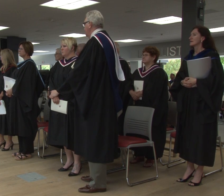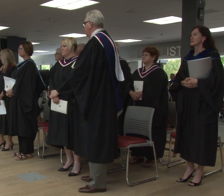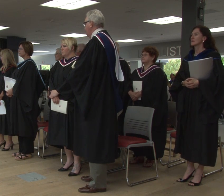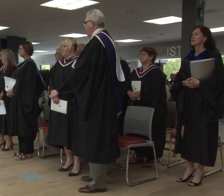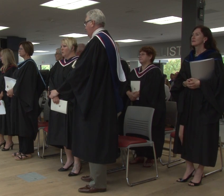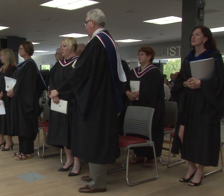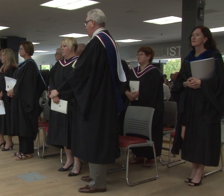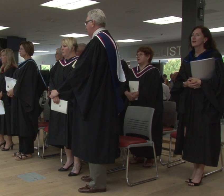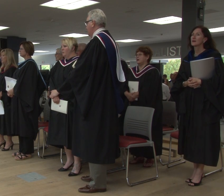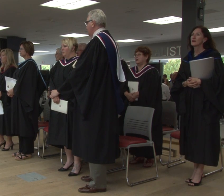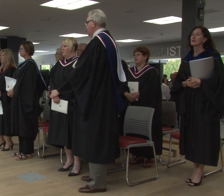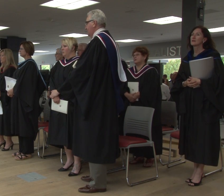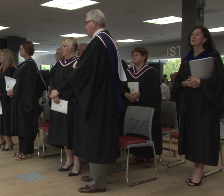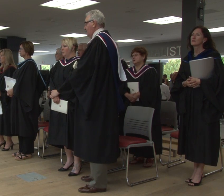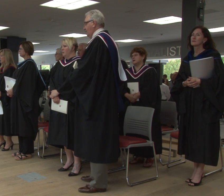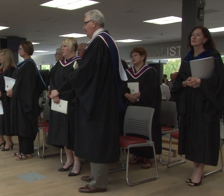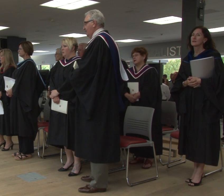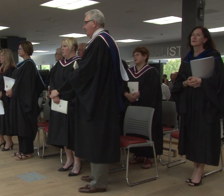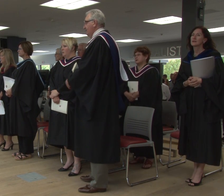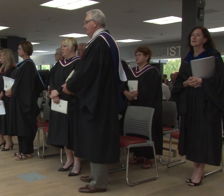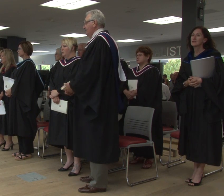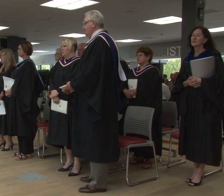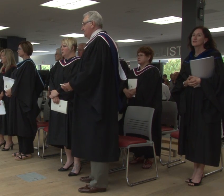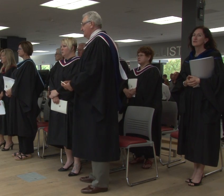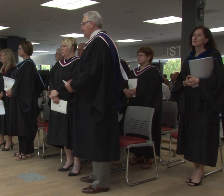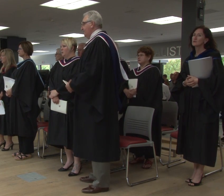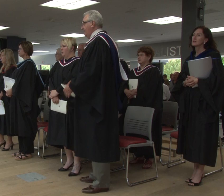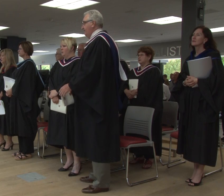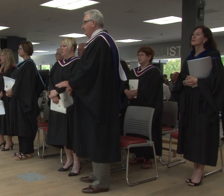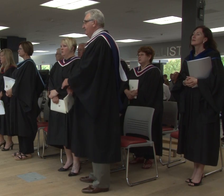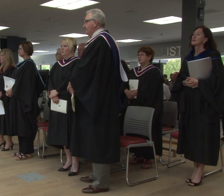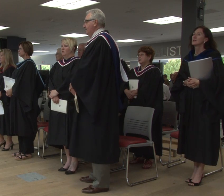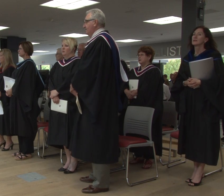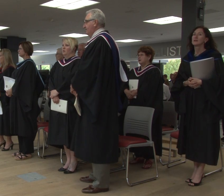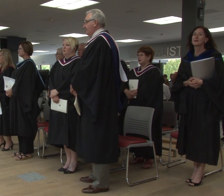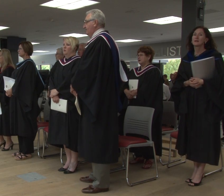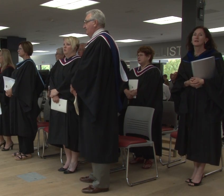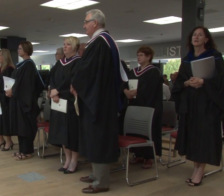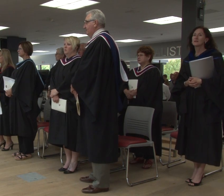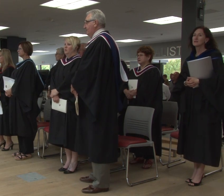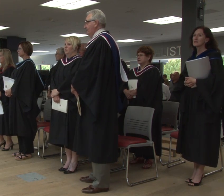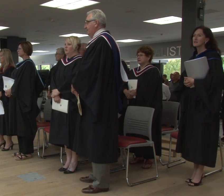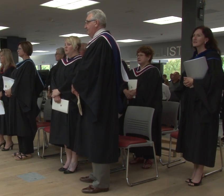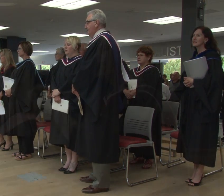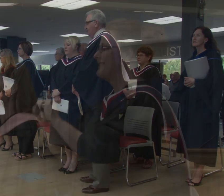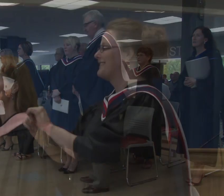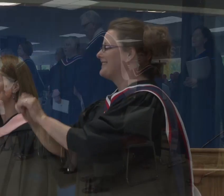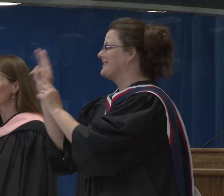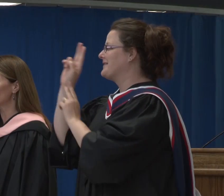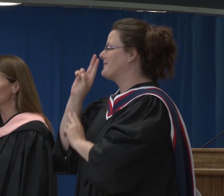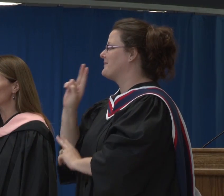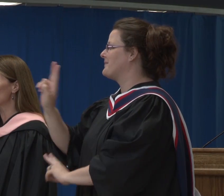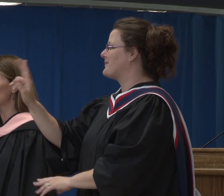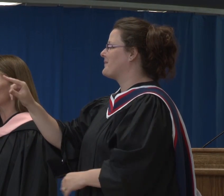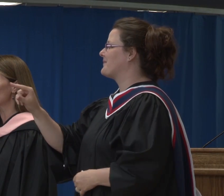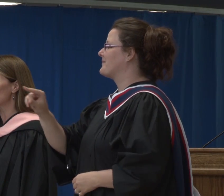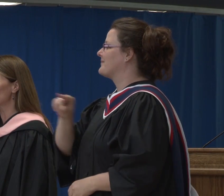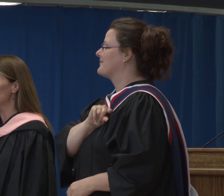God save our gracious Queen, long live